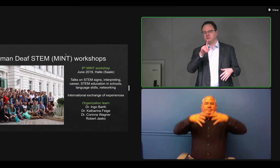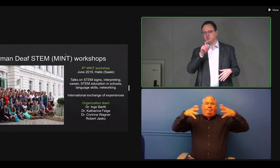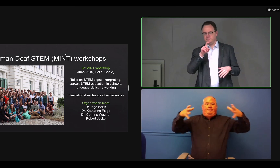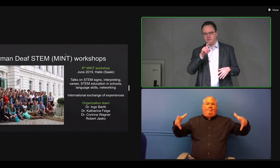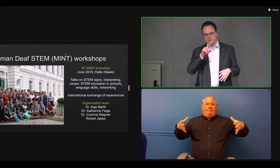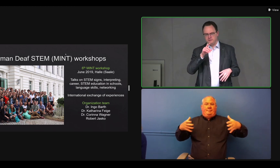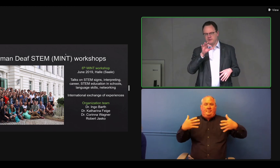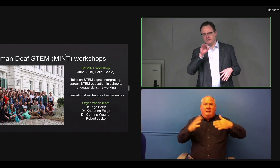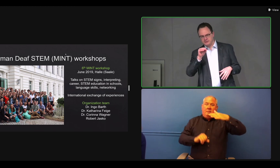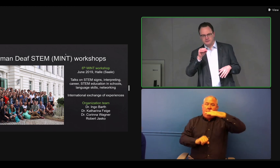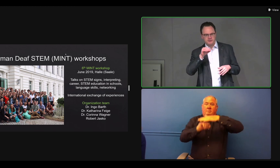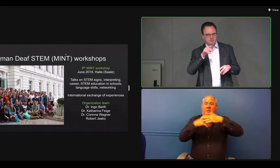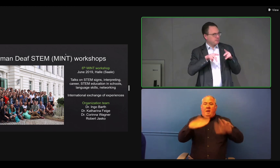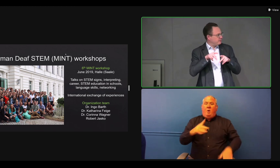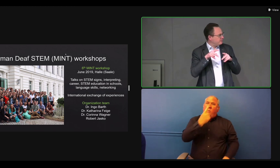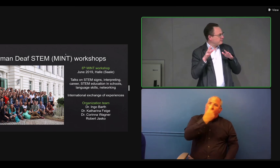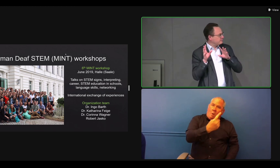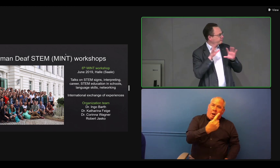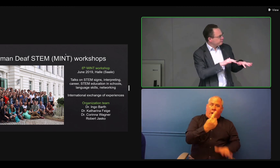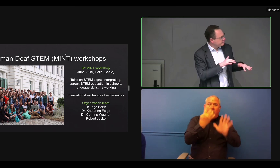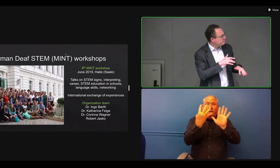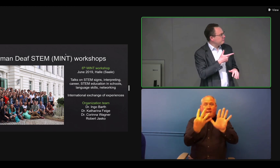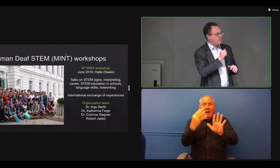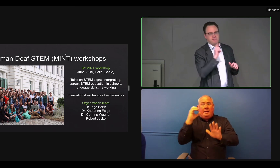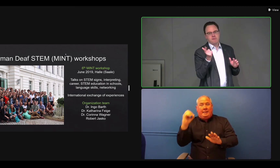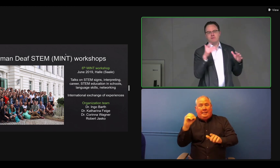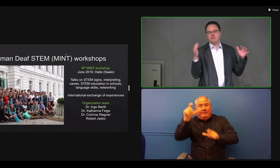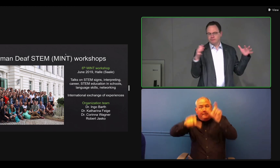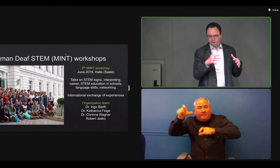Again, as you can see, we've grown in size over time,